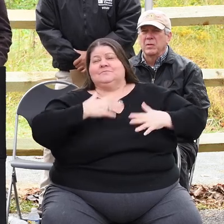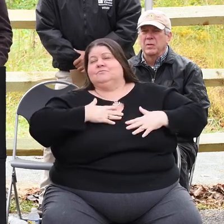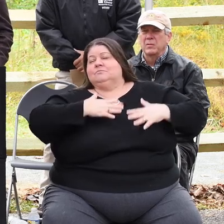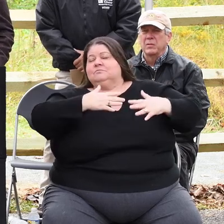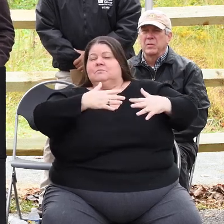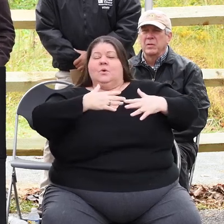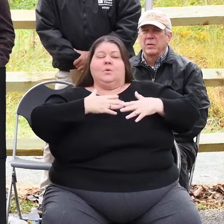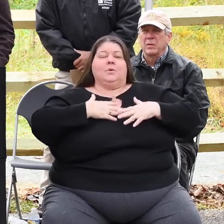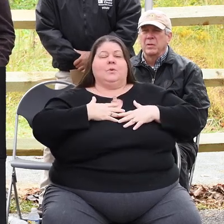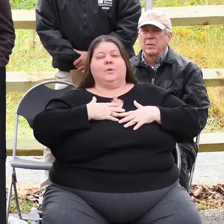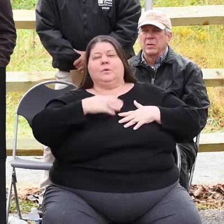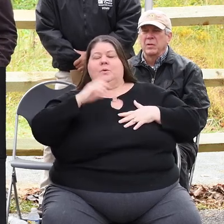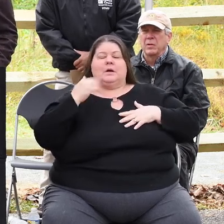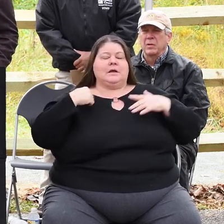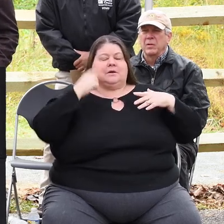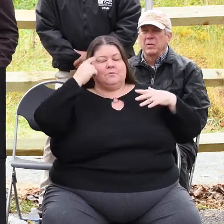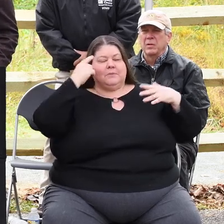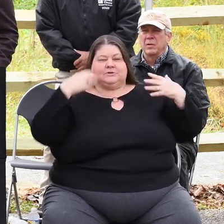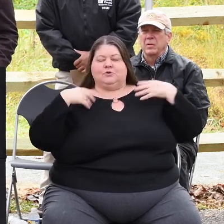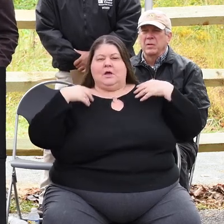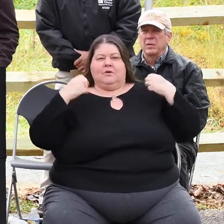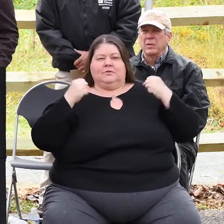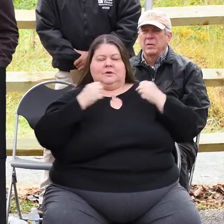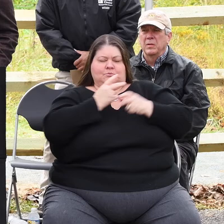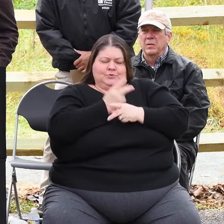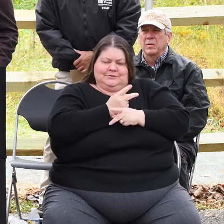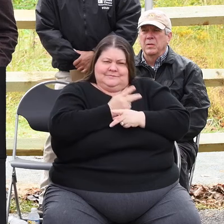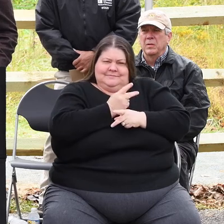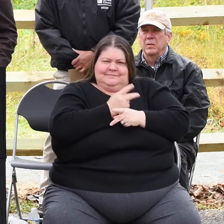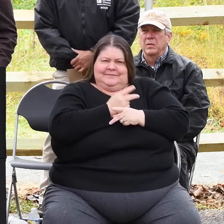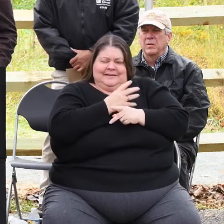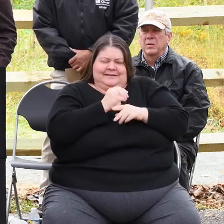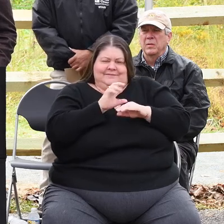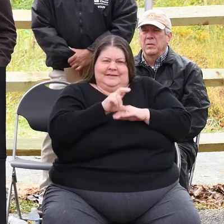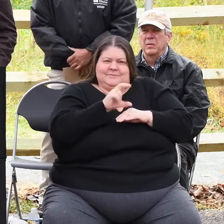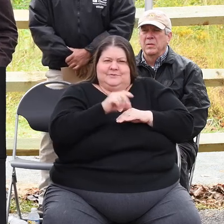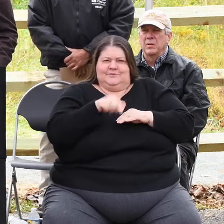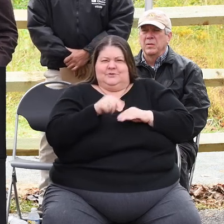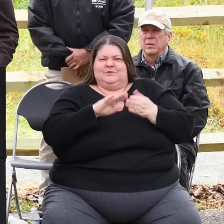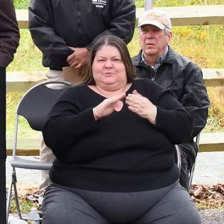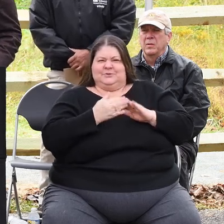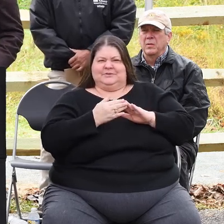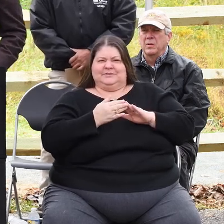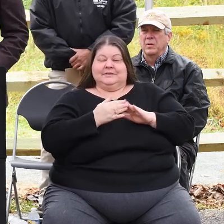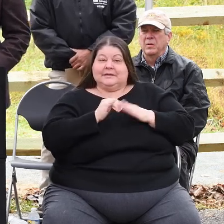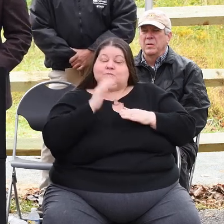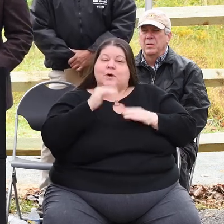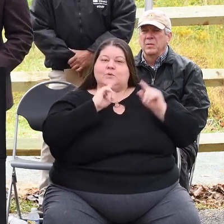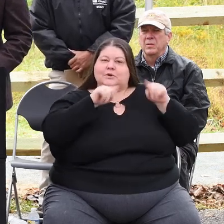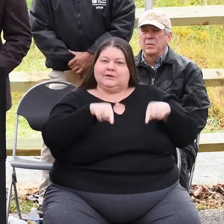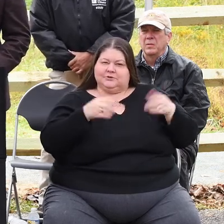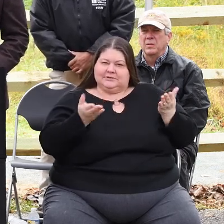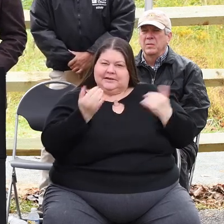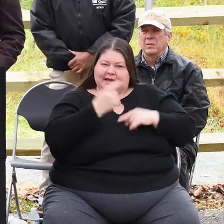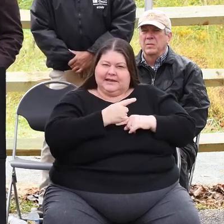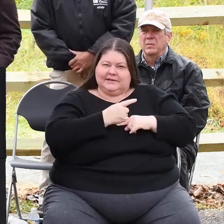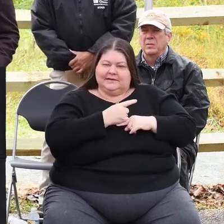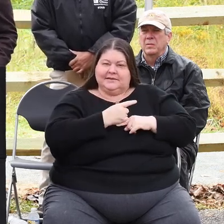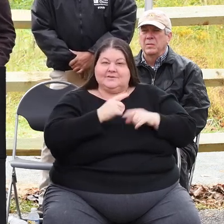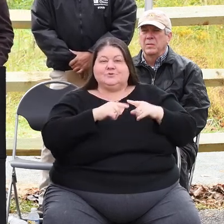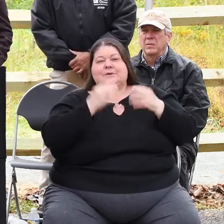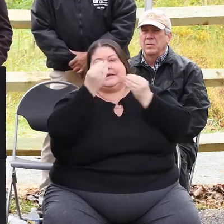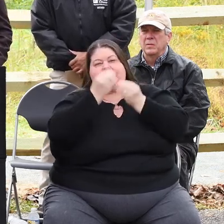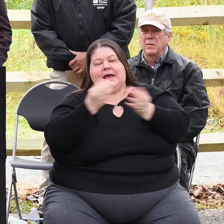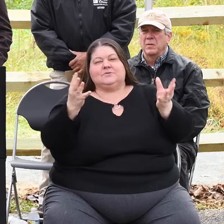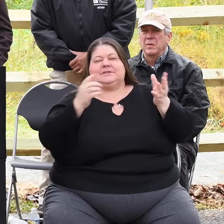and well-being, and they need attention, preservation, and investment. And that's why we're here today, to announce the